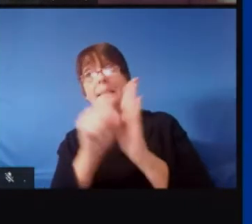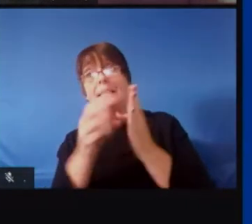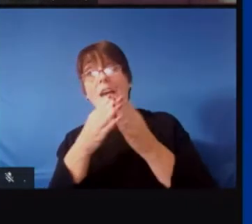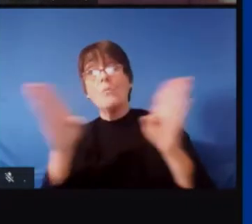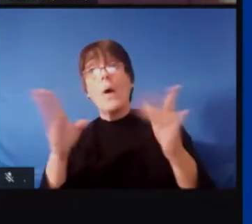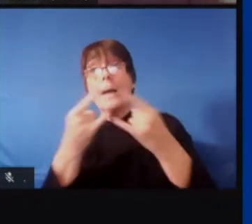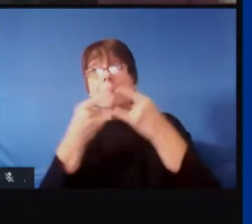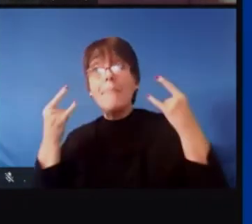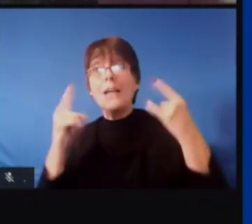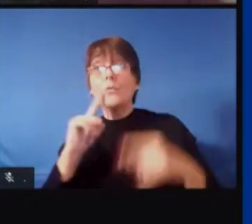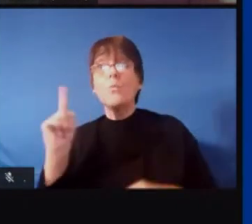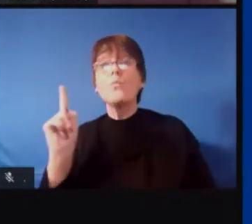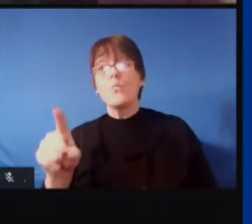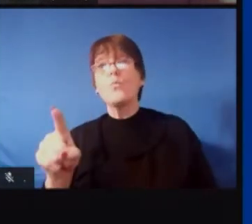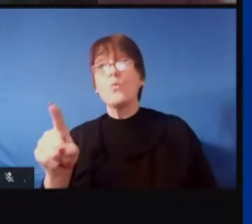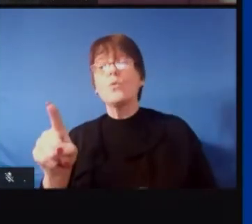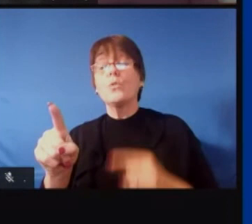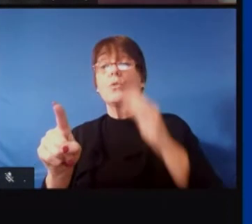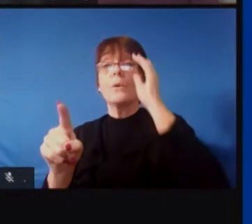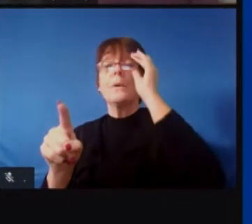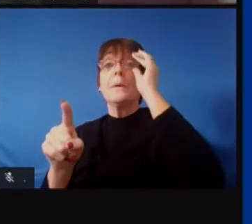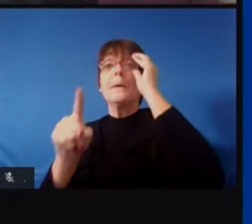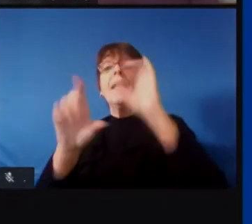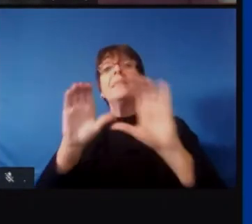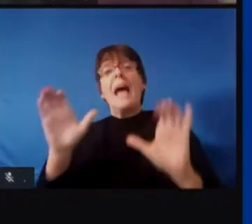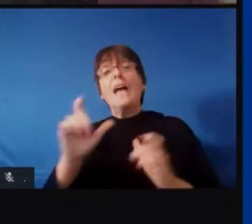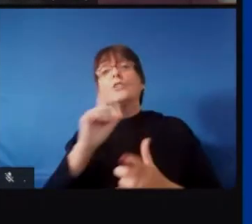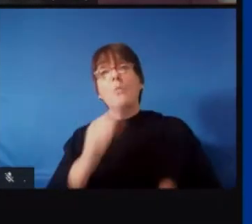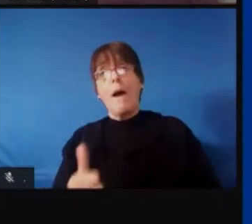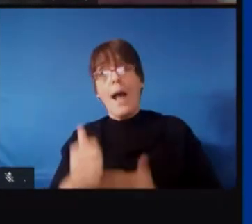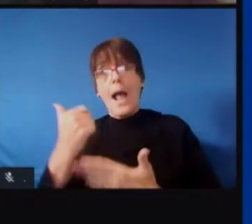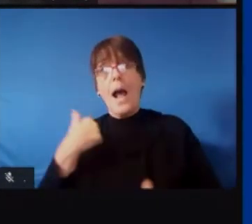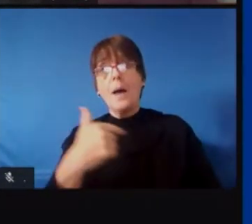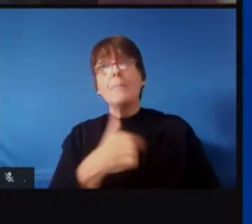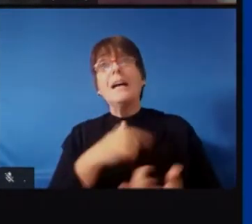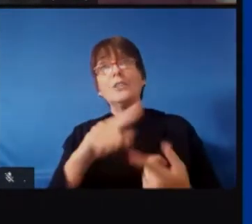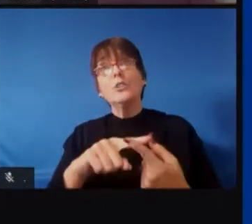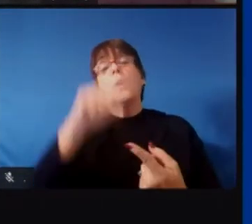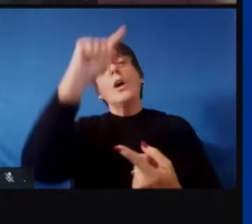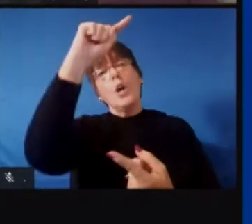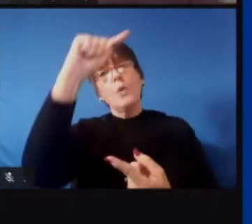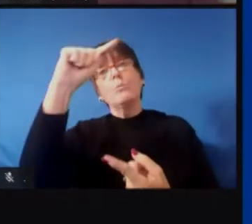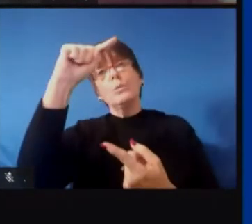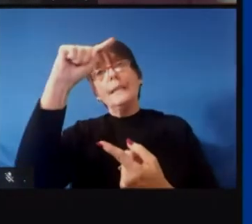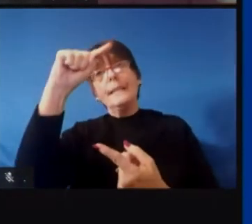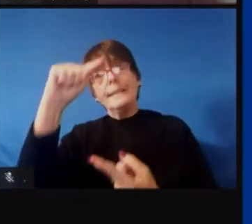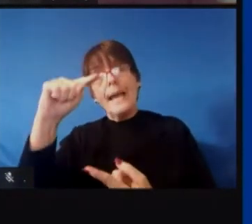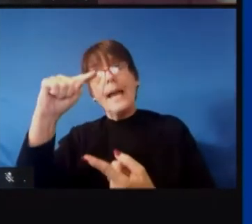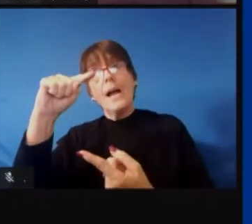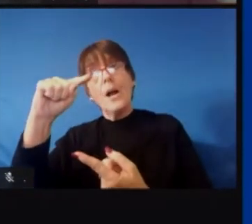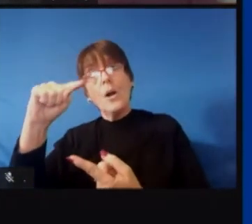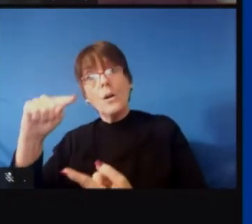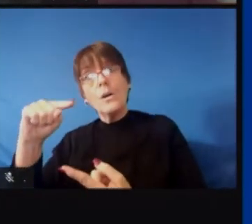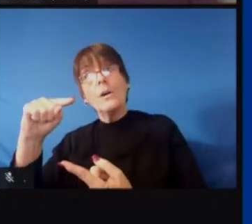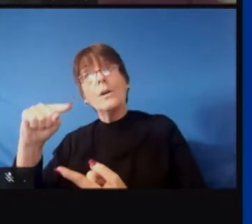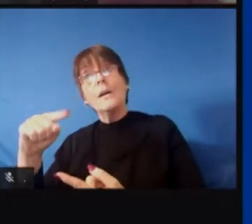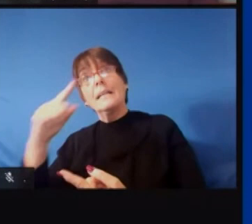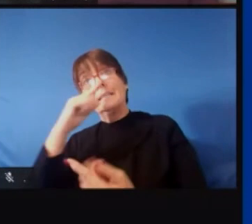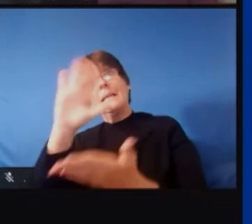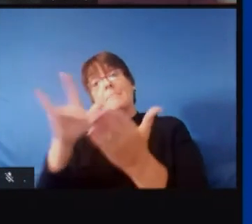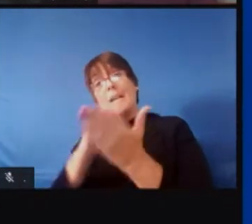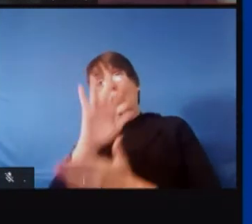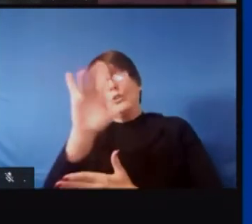masking order, were the actions that helped us bring down the curve from those high peaks in the middle of